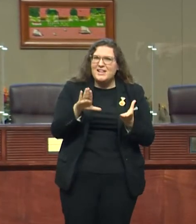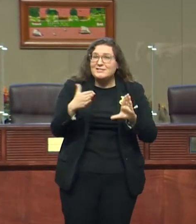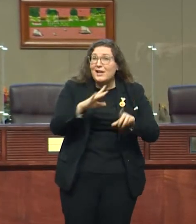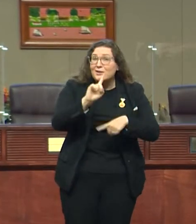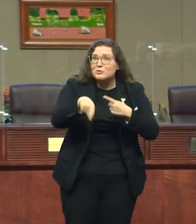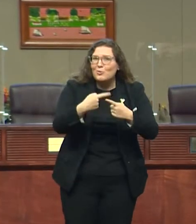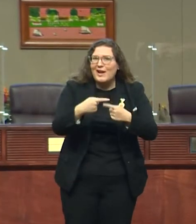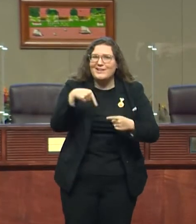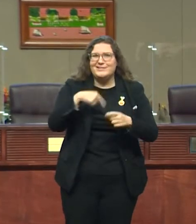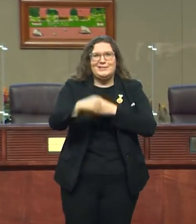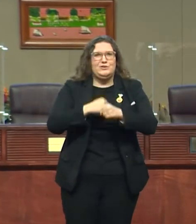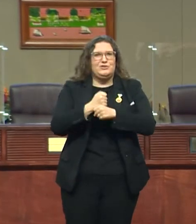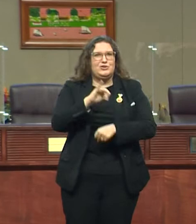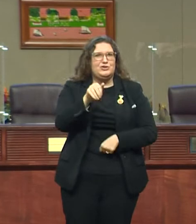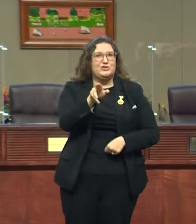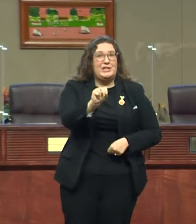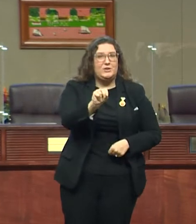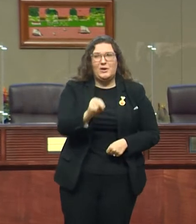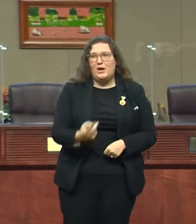And 1 is from February.